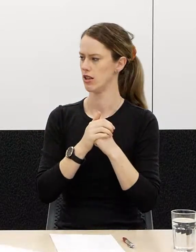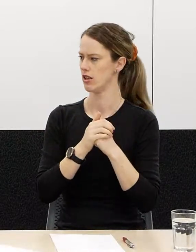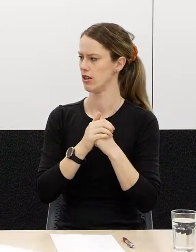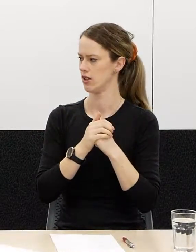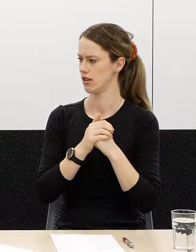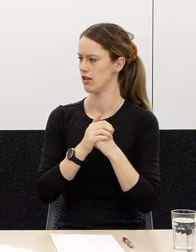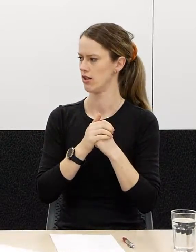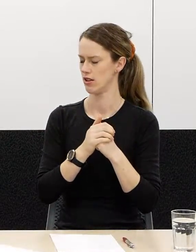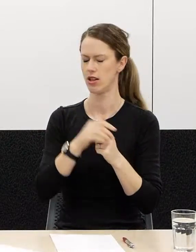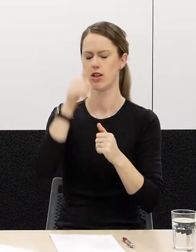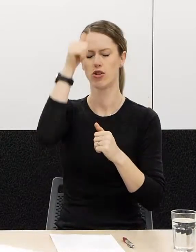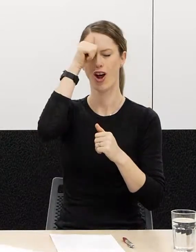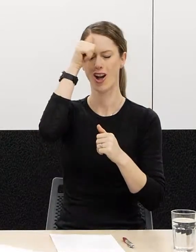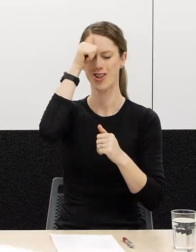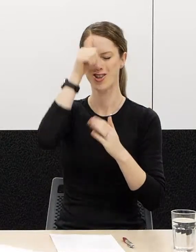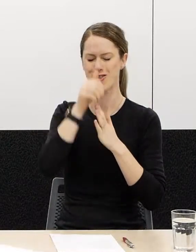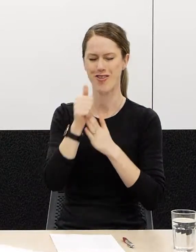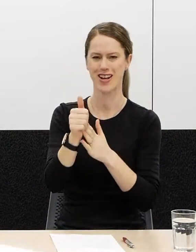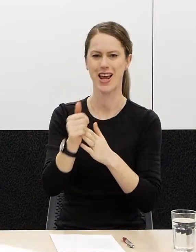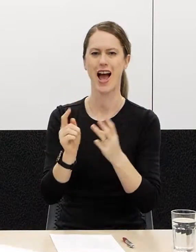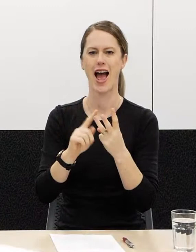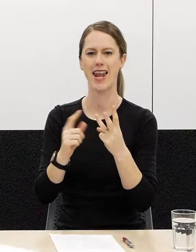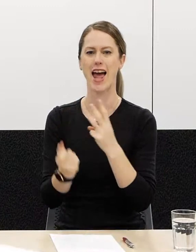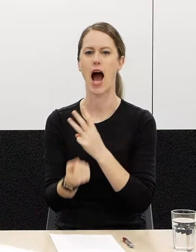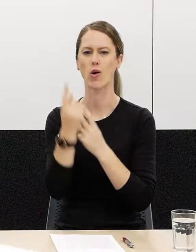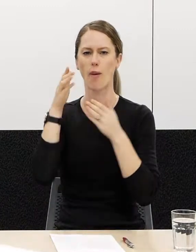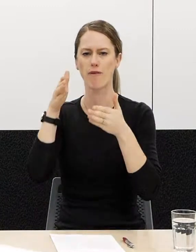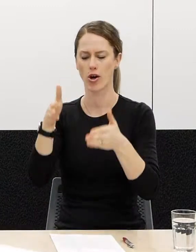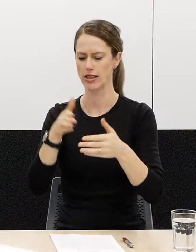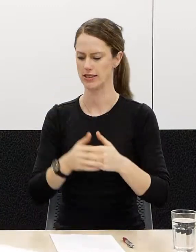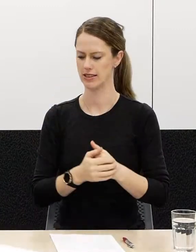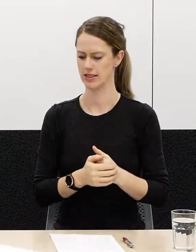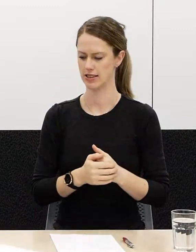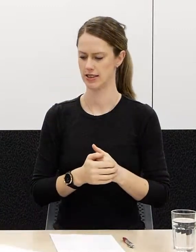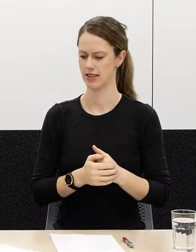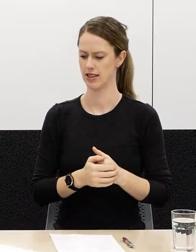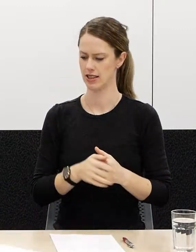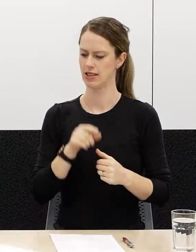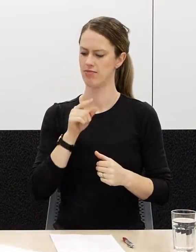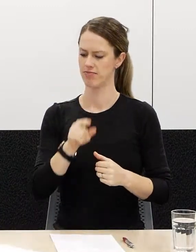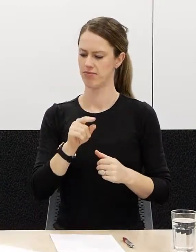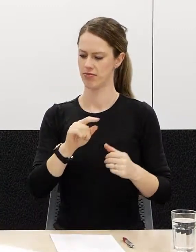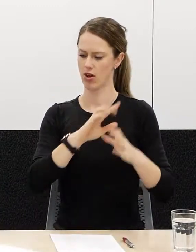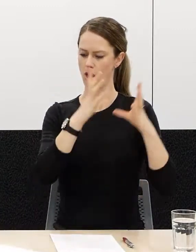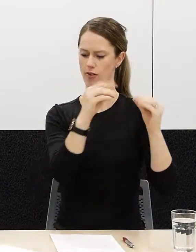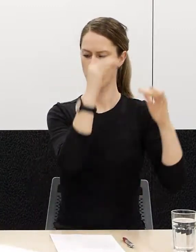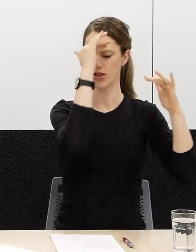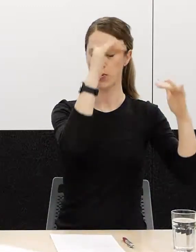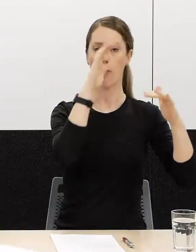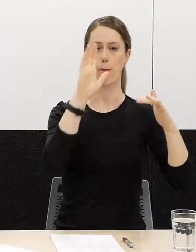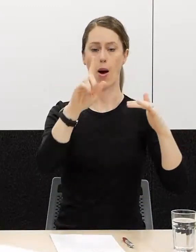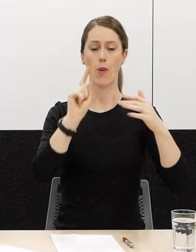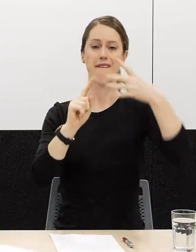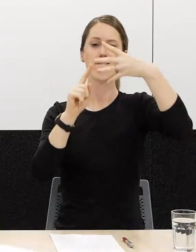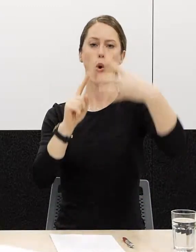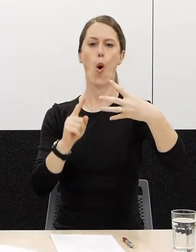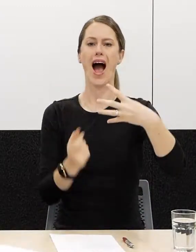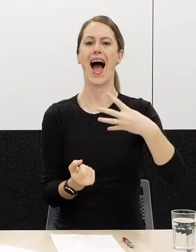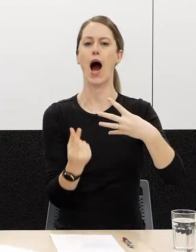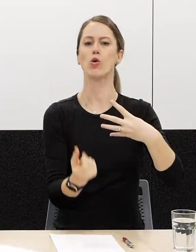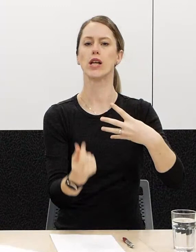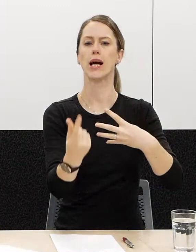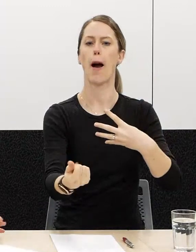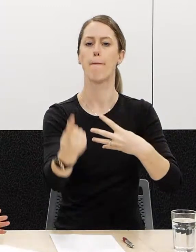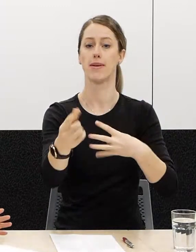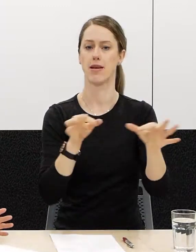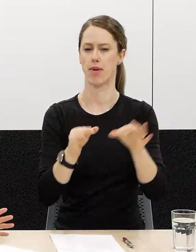driven and outcome focused. So those are our sort of overarching principles, but there are 4 key outcomes in